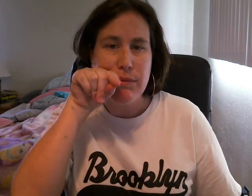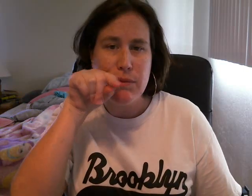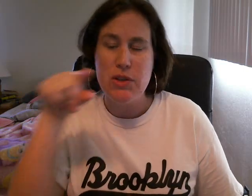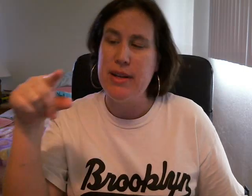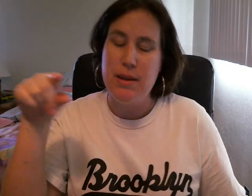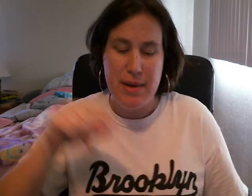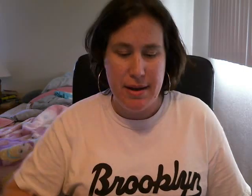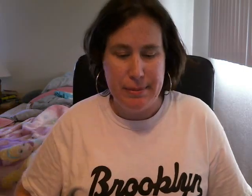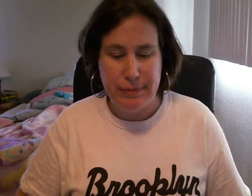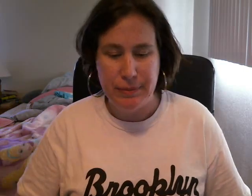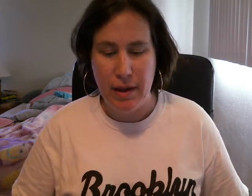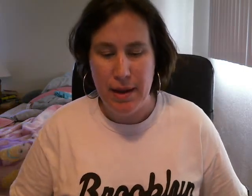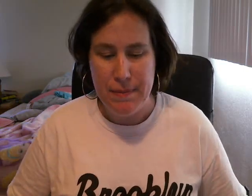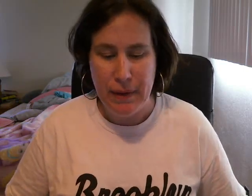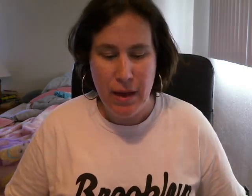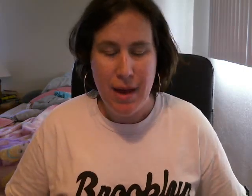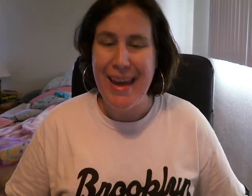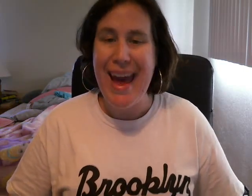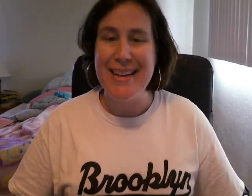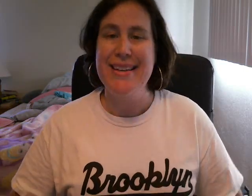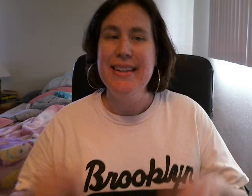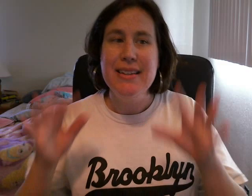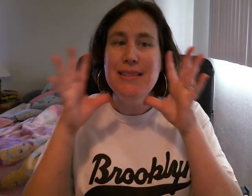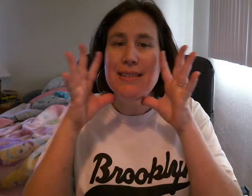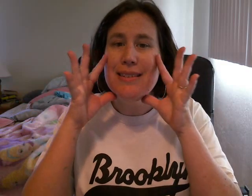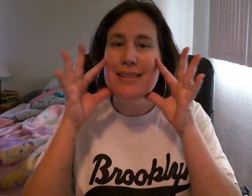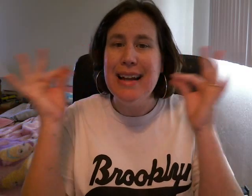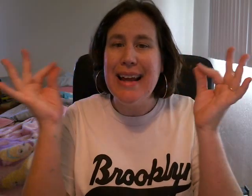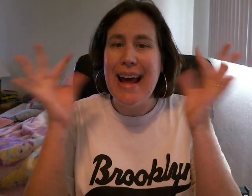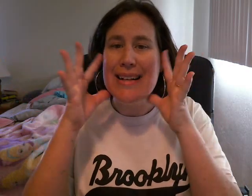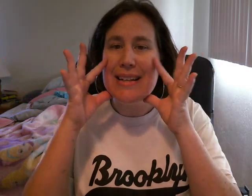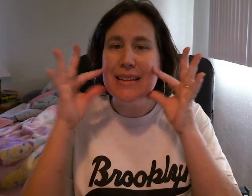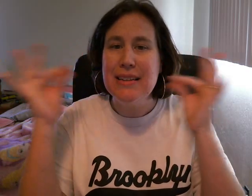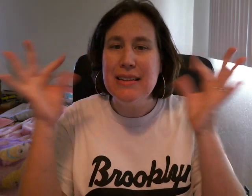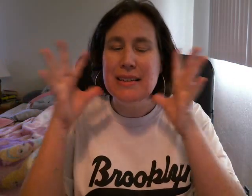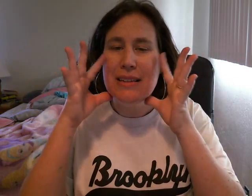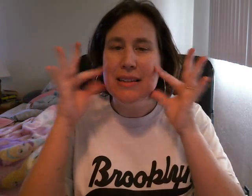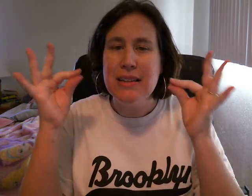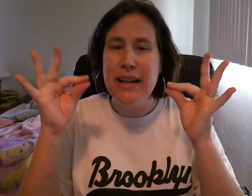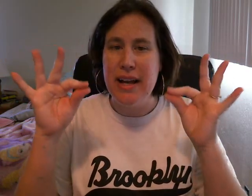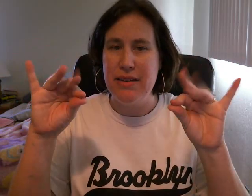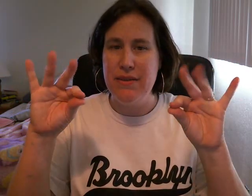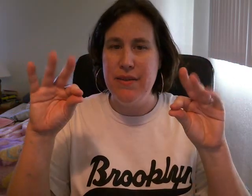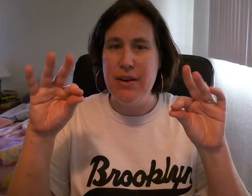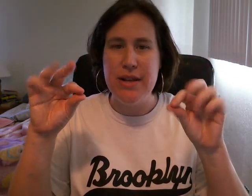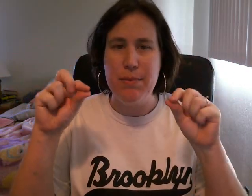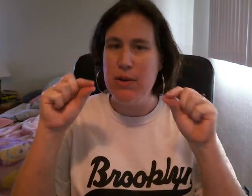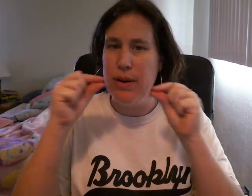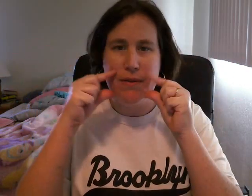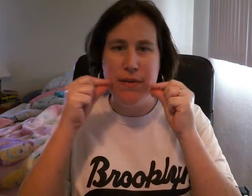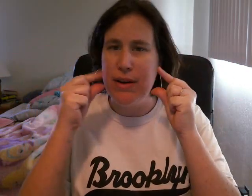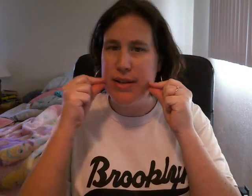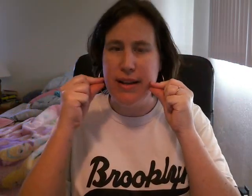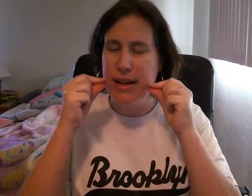Just like the beak. Okay? Cat. Cat. And you have to have your fingers up, don't have your fingers down like